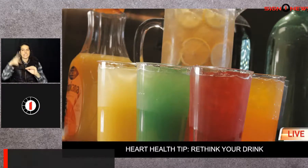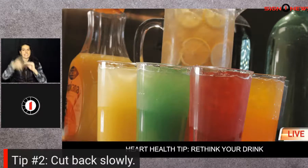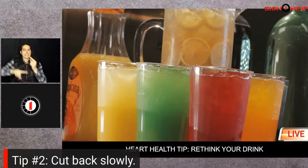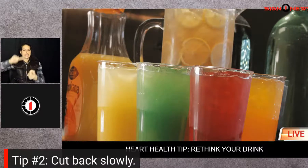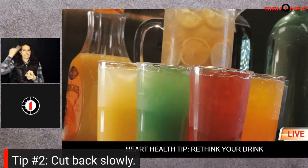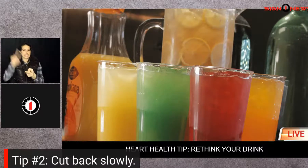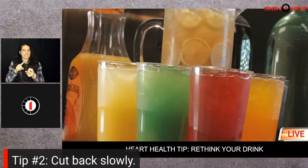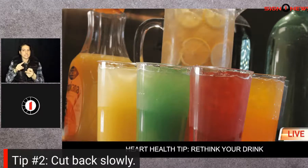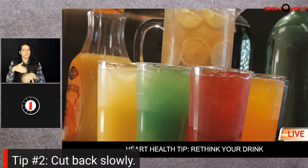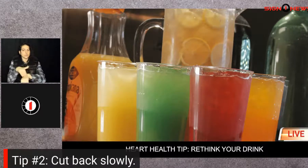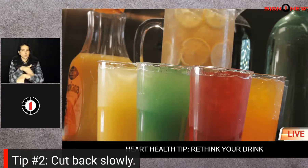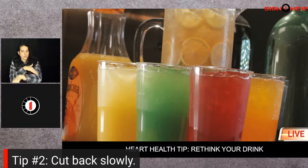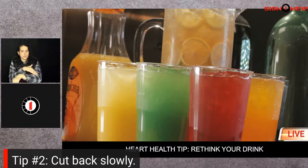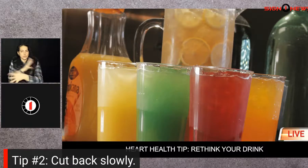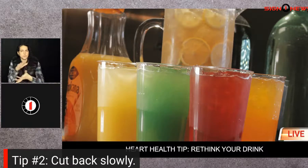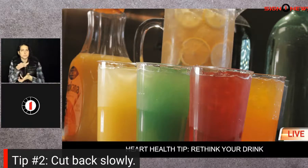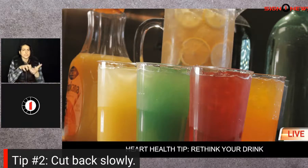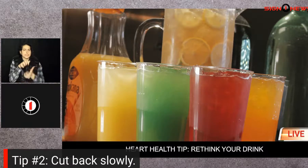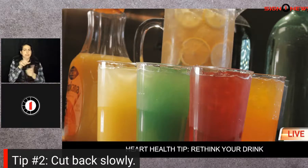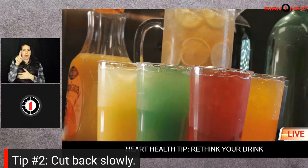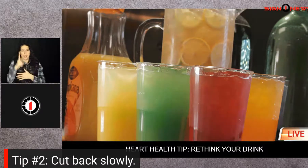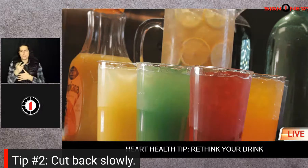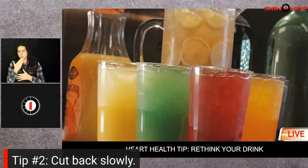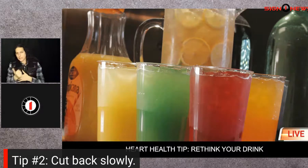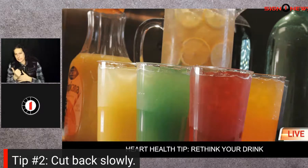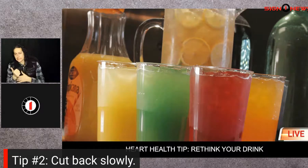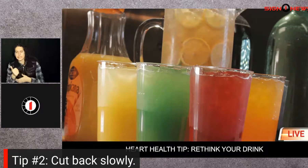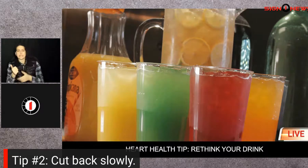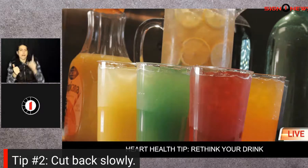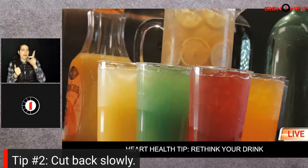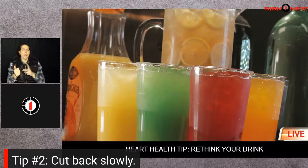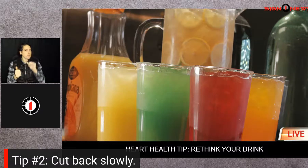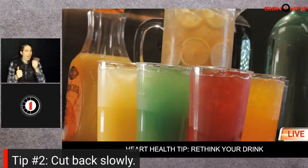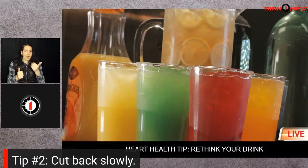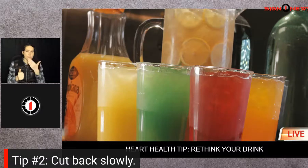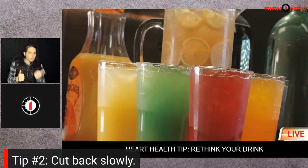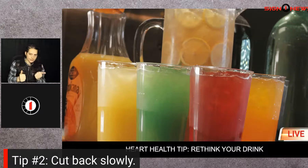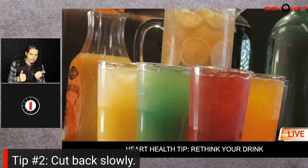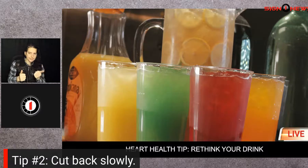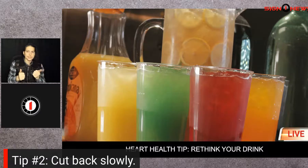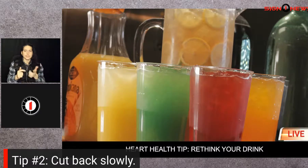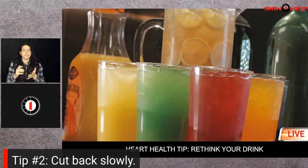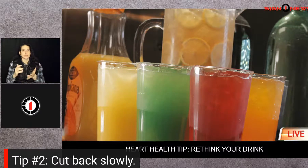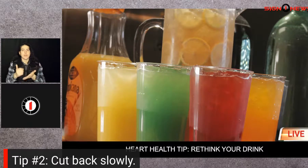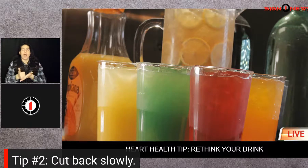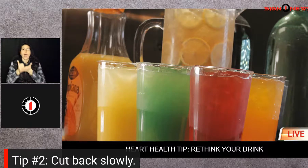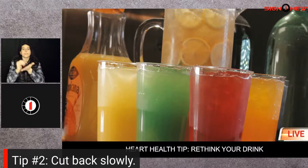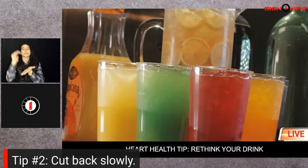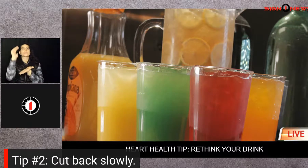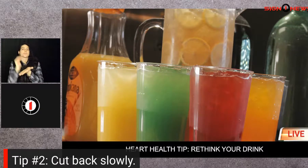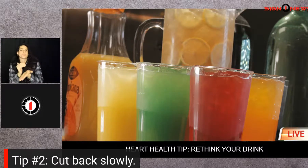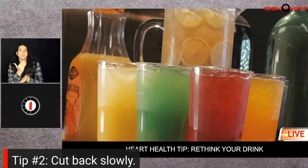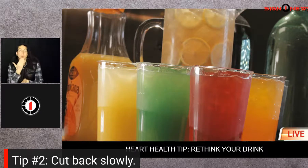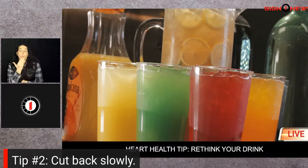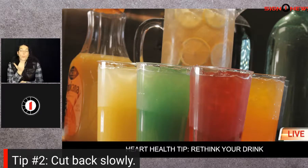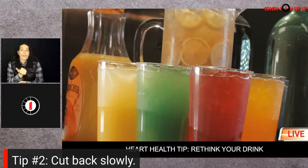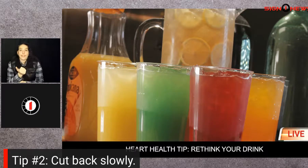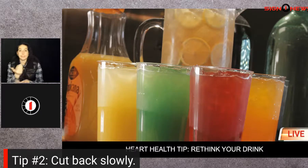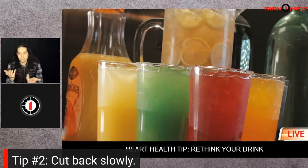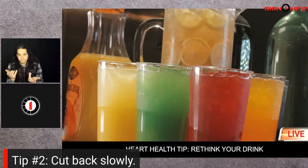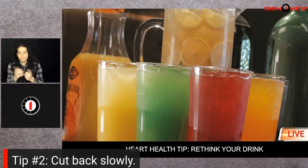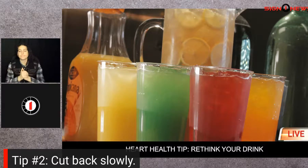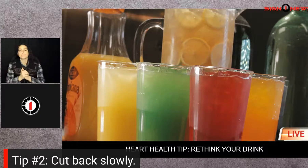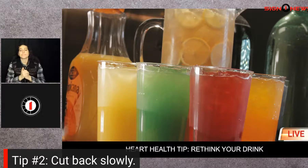Number 2, cut back slowly. Mix half sweetened and unsweetened